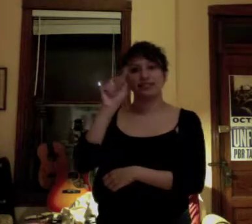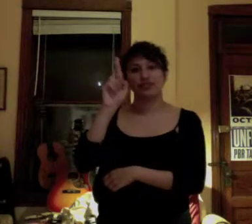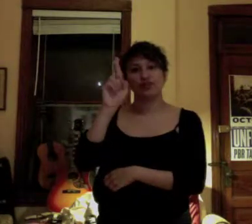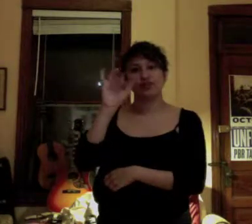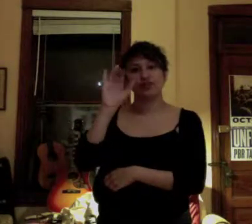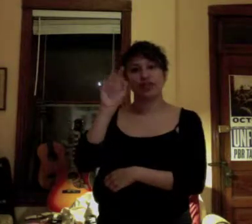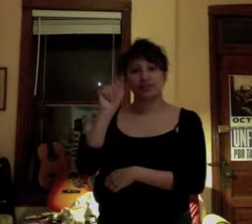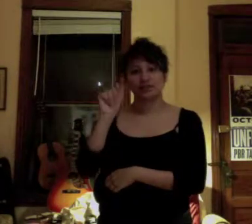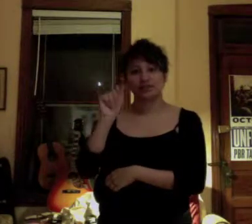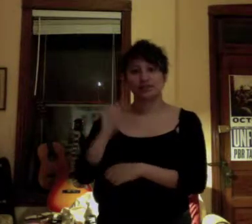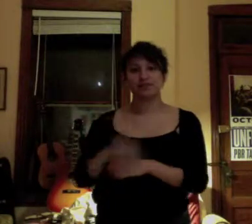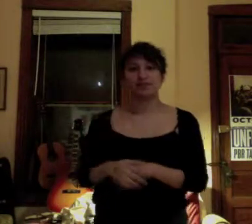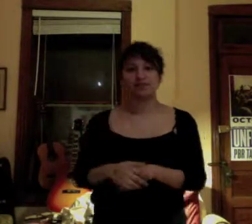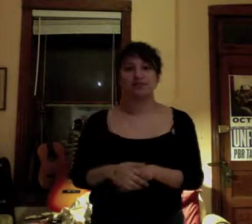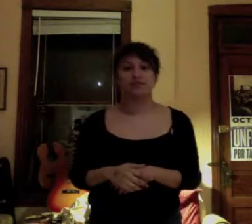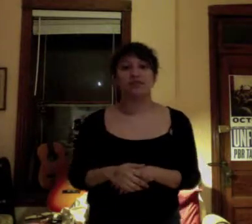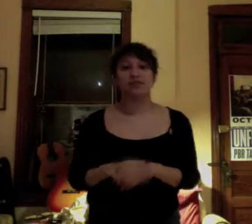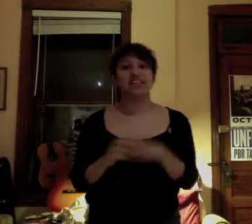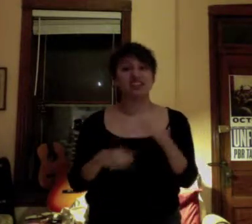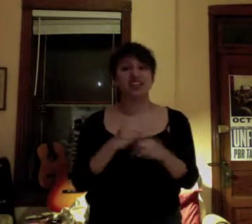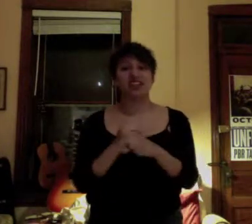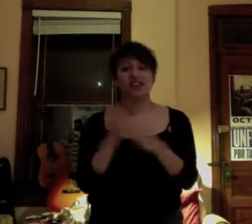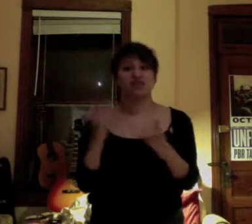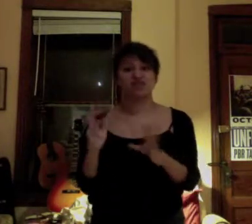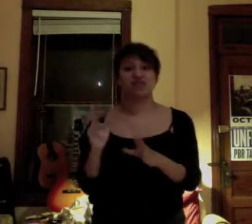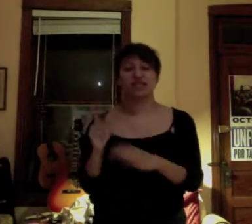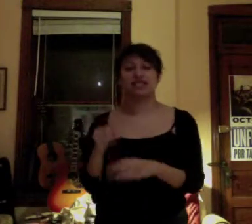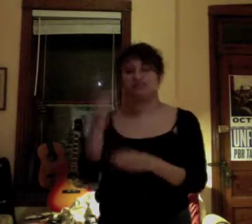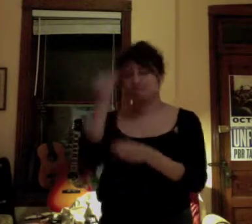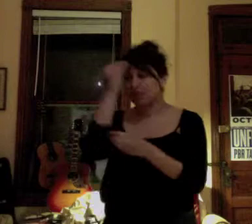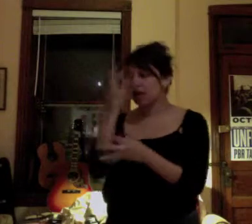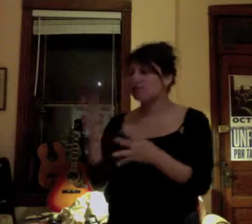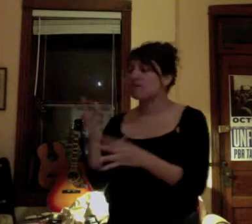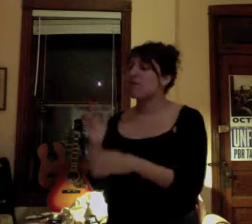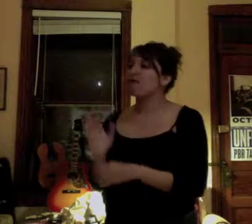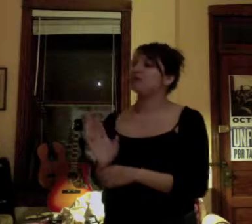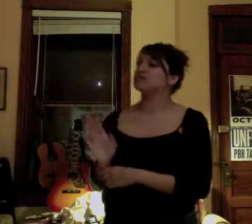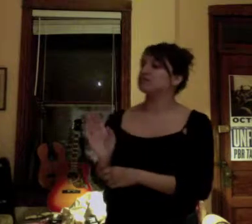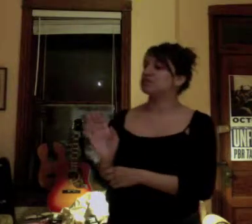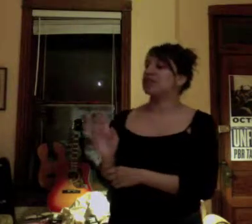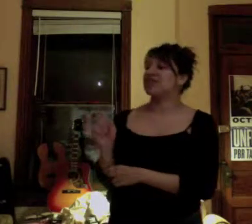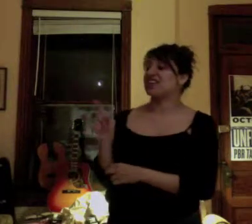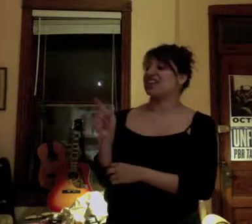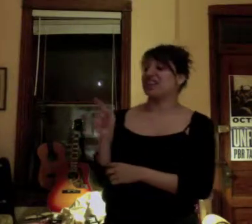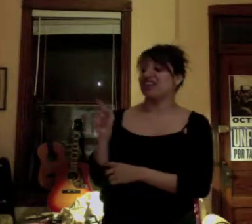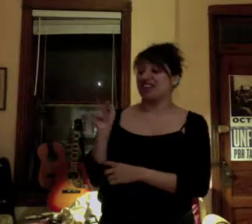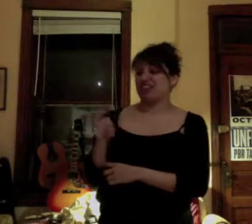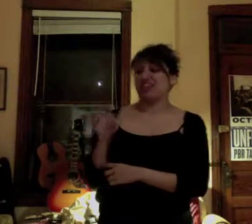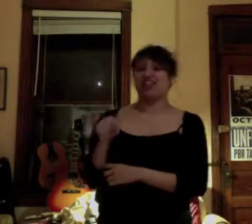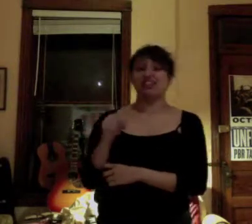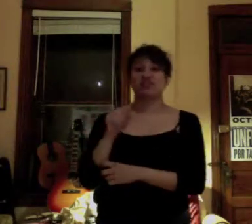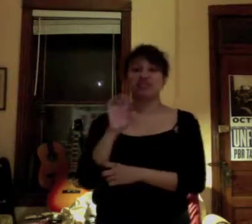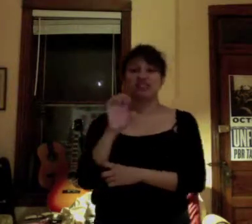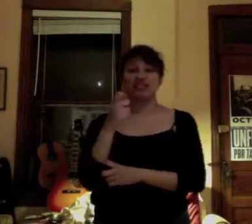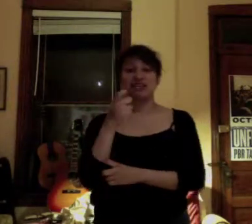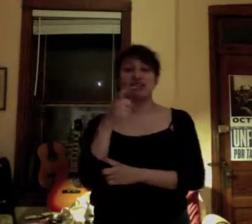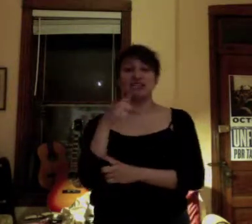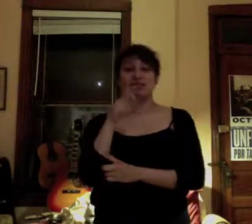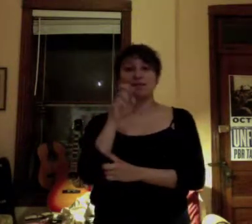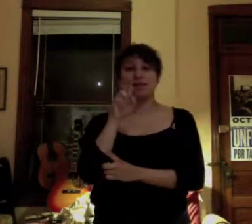and that the students had actually been selected at random. Well, the teachers were amazed, and they could explain the high